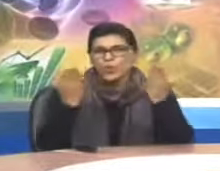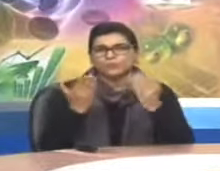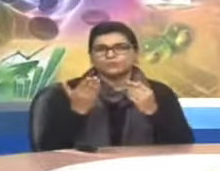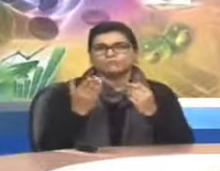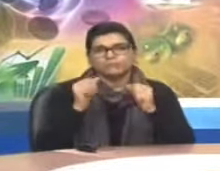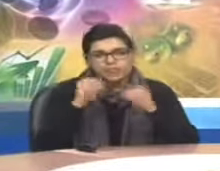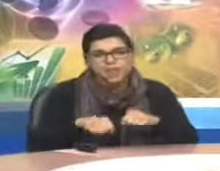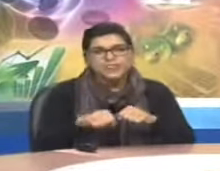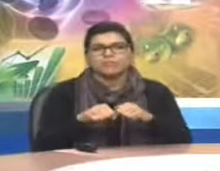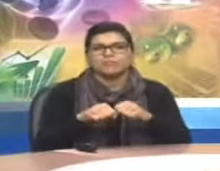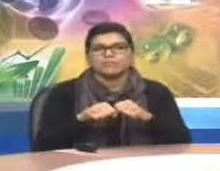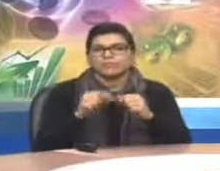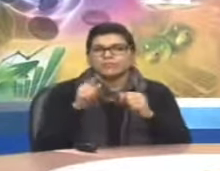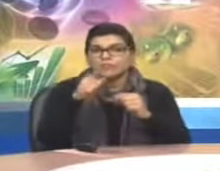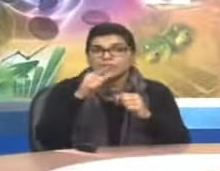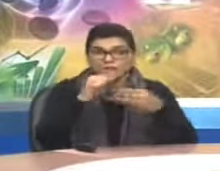is about the